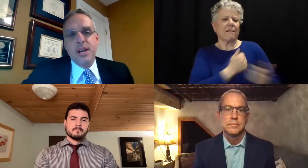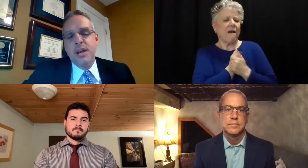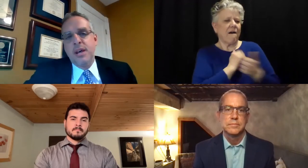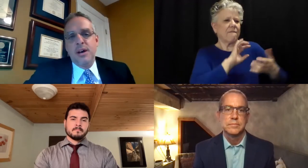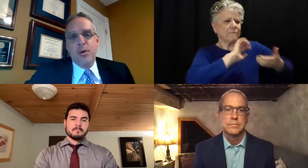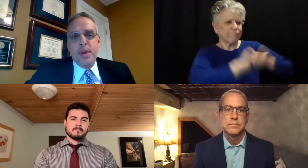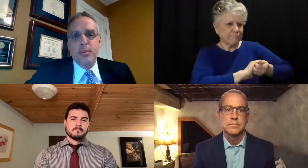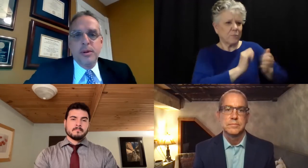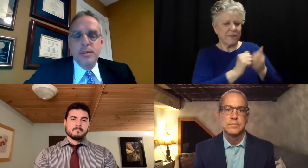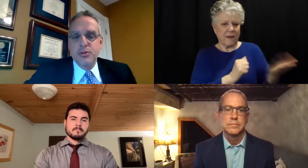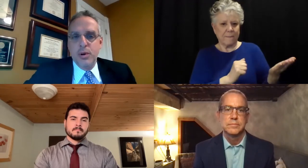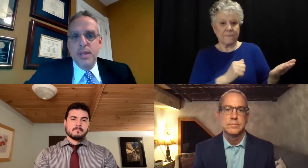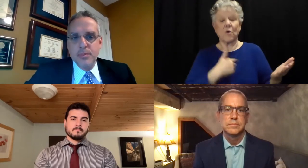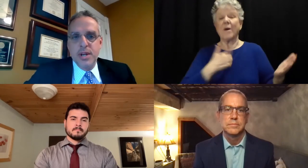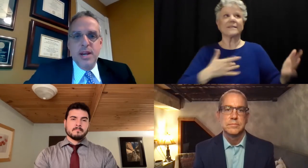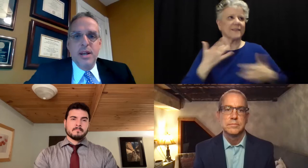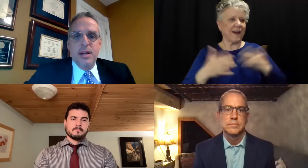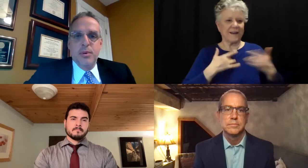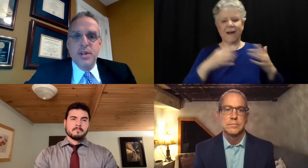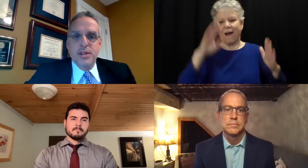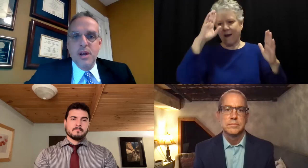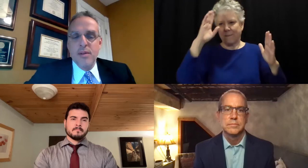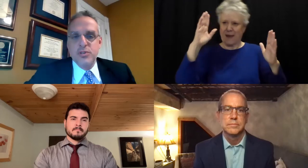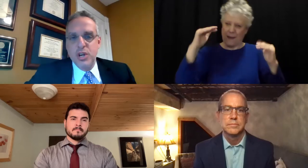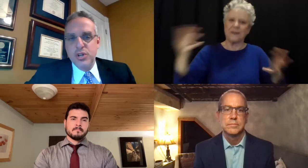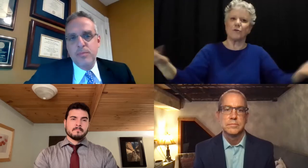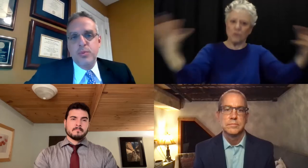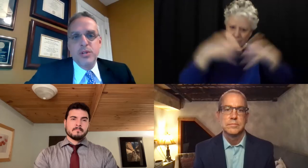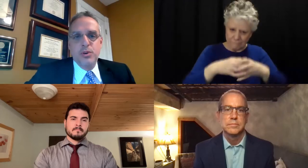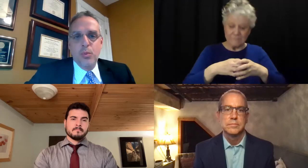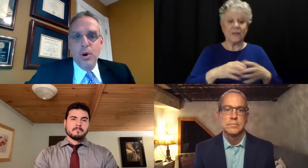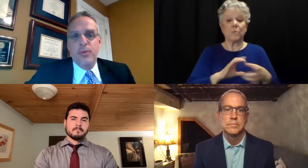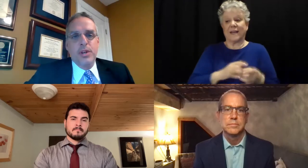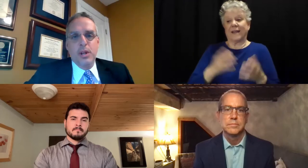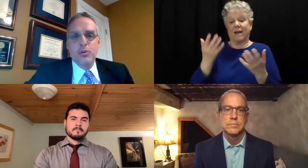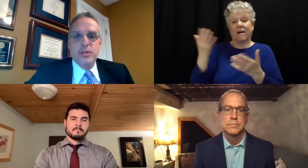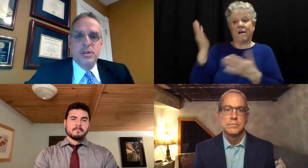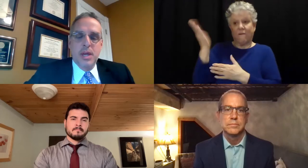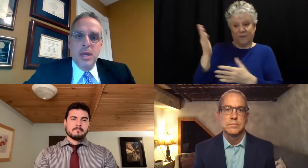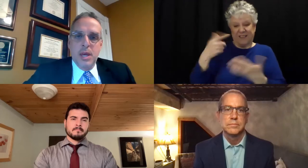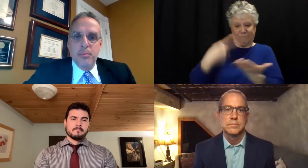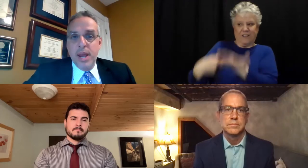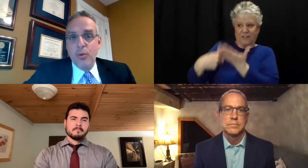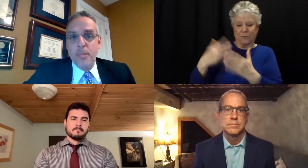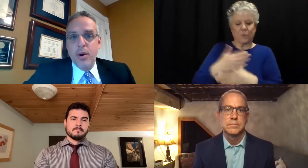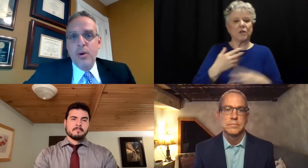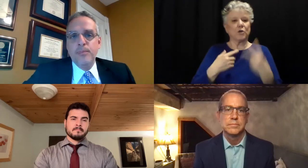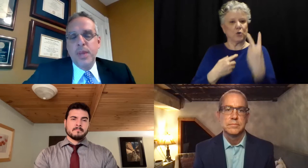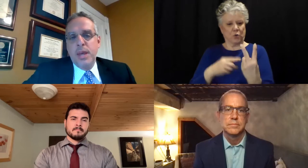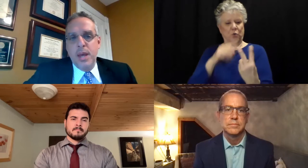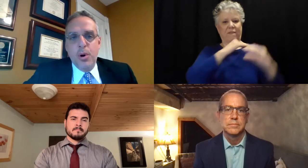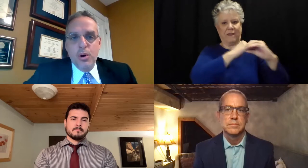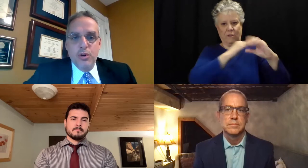deeply excited that we'll be able to join them tonight in presenting a conversation between two wonderful theologians, Miguel